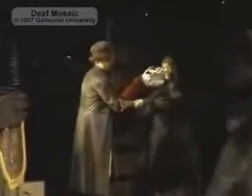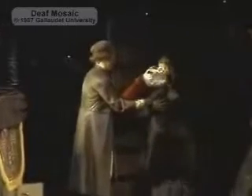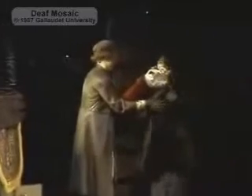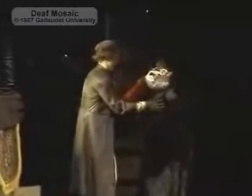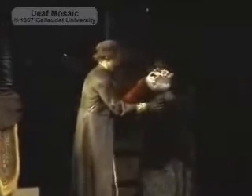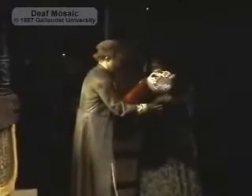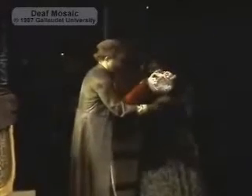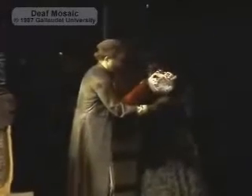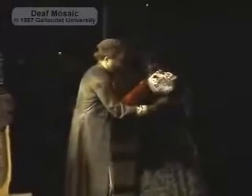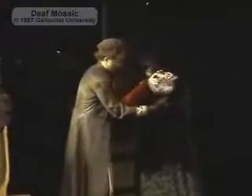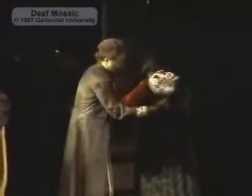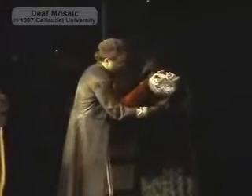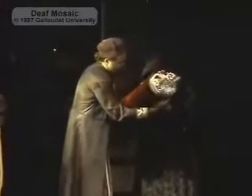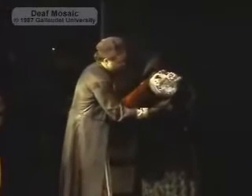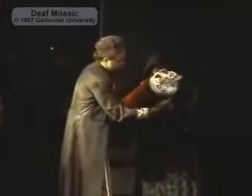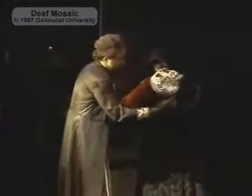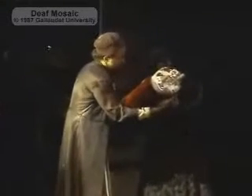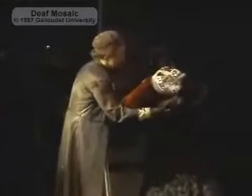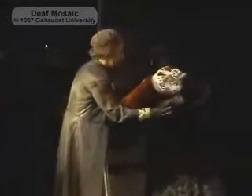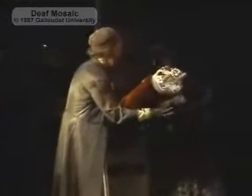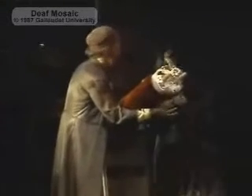I'm there, It's a troll.